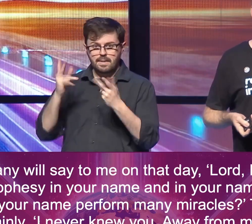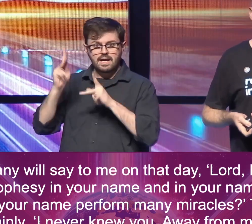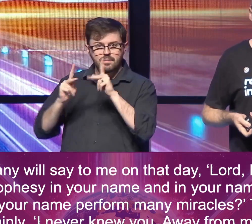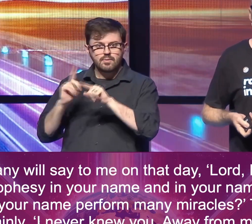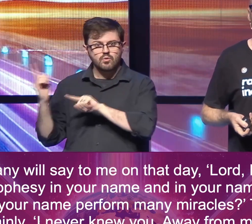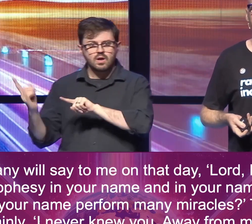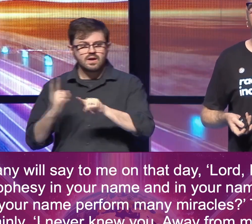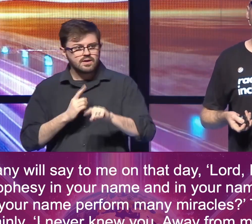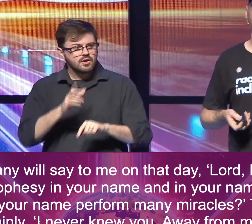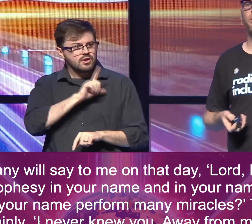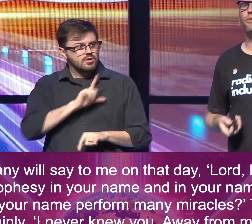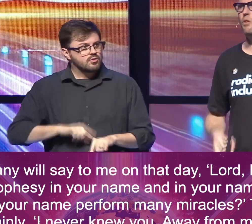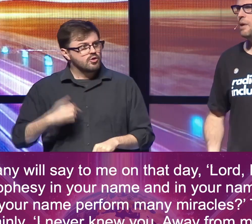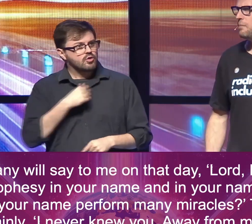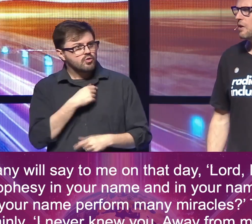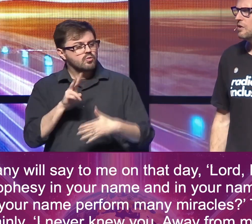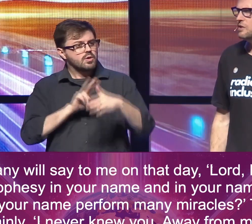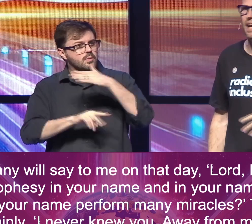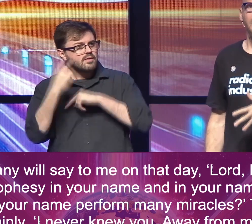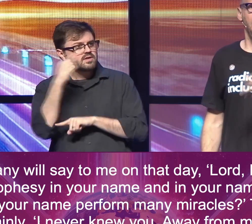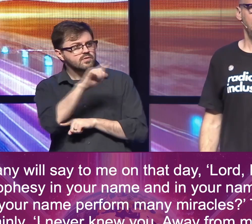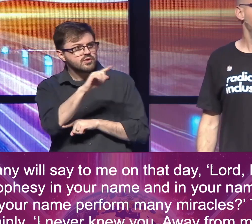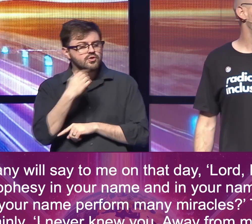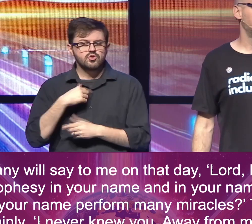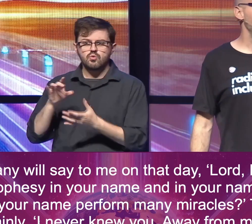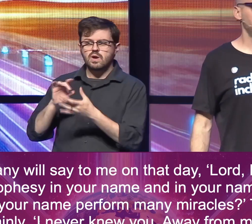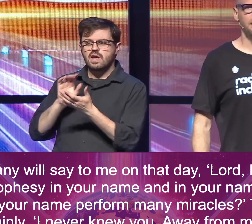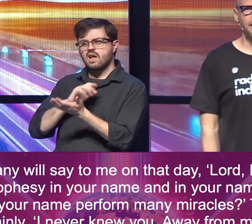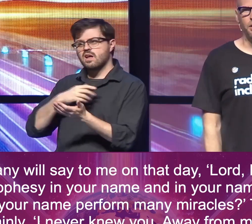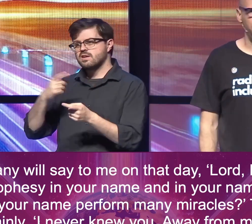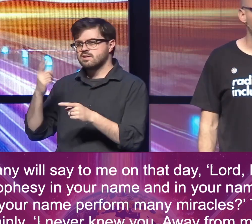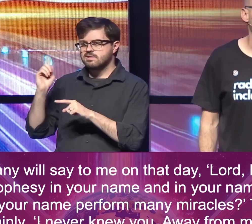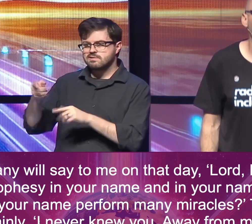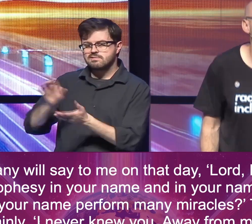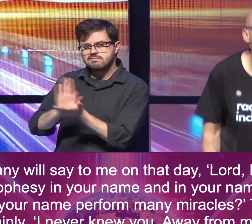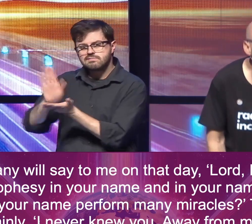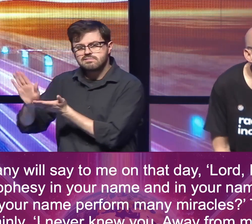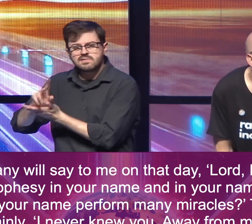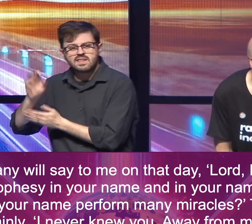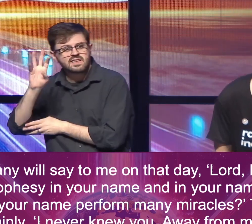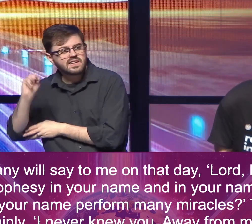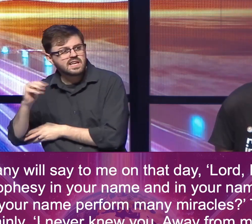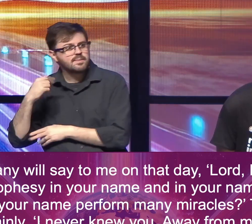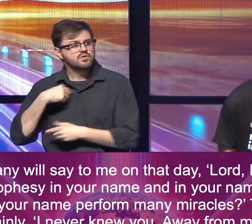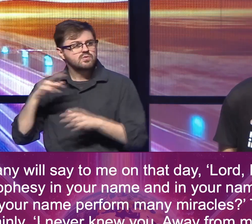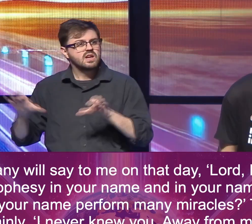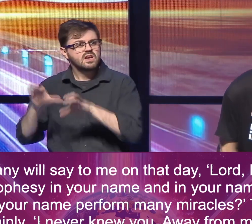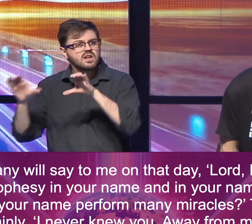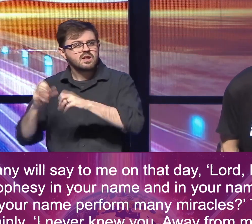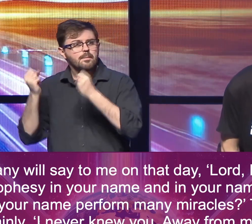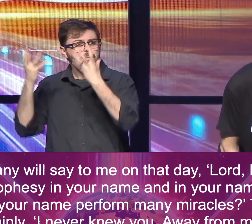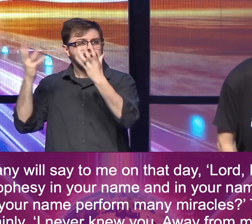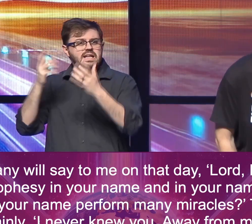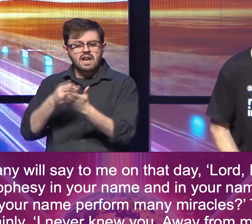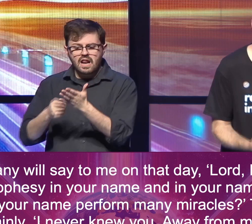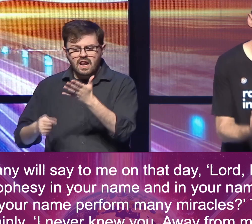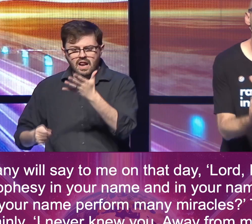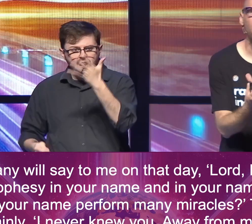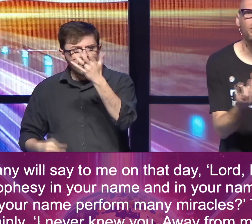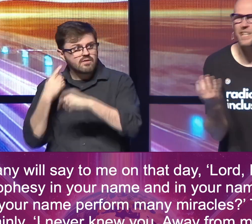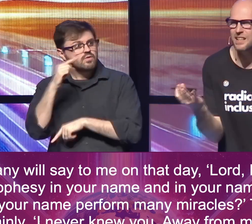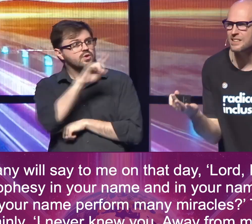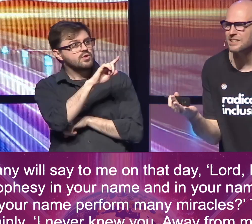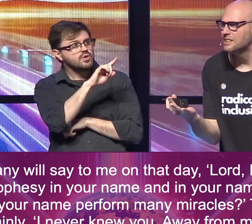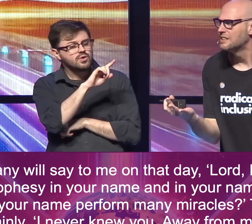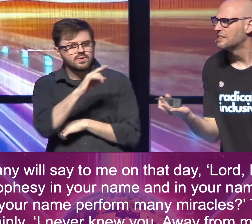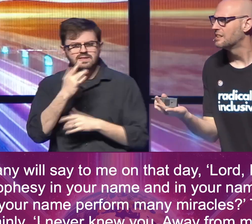name drive out demons and in your name perform many miracles? And he says, I'm just going to tell them plainly, I have no idea who you are. New phone,